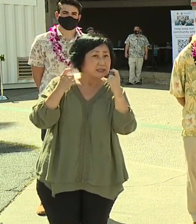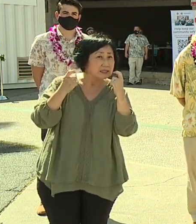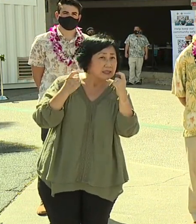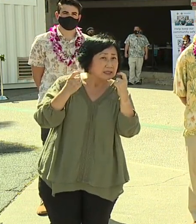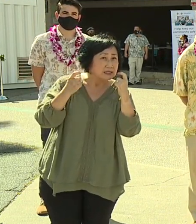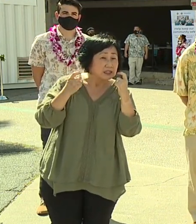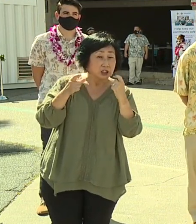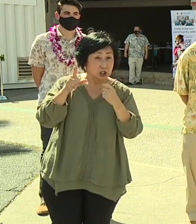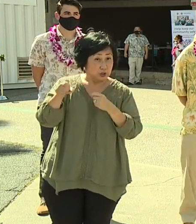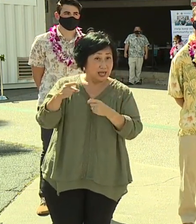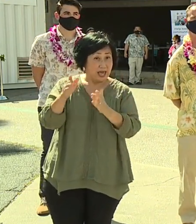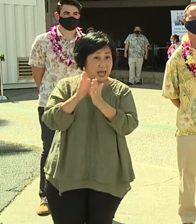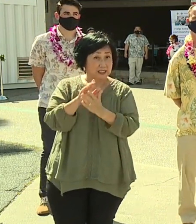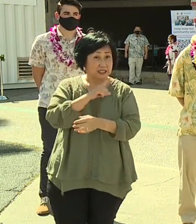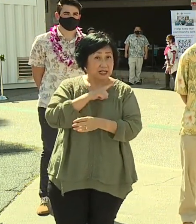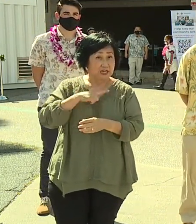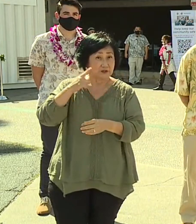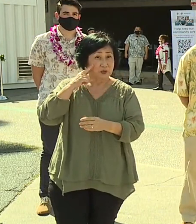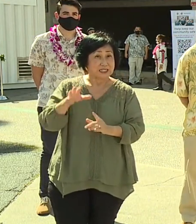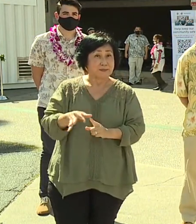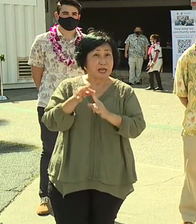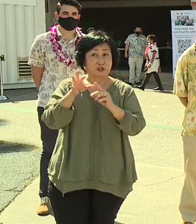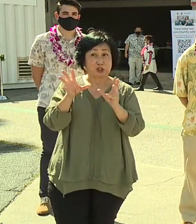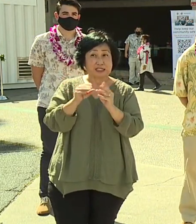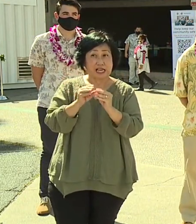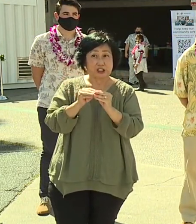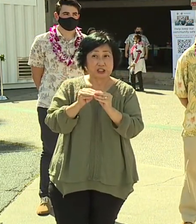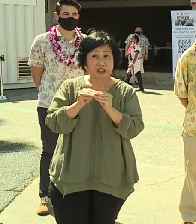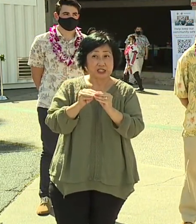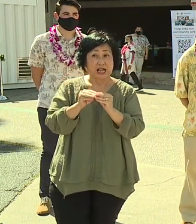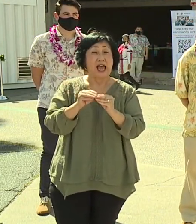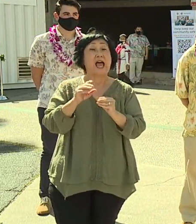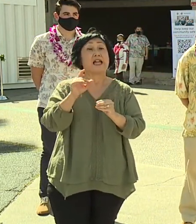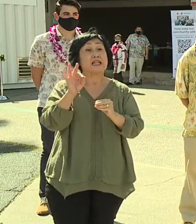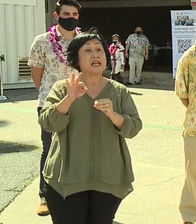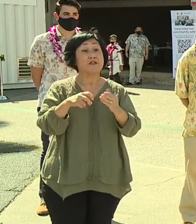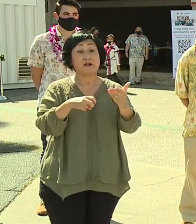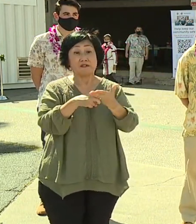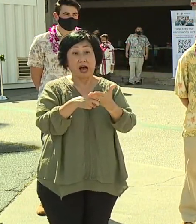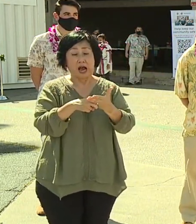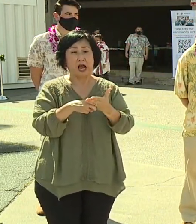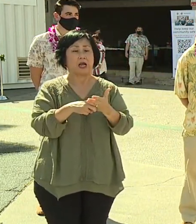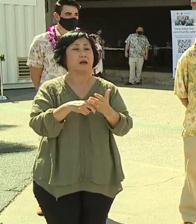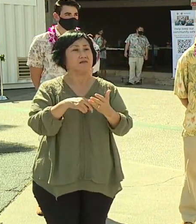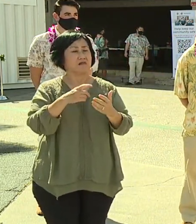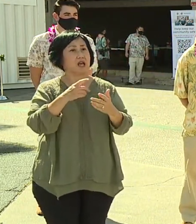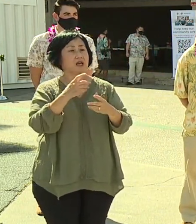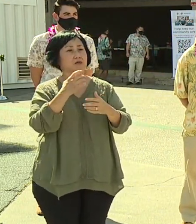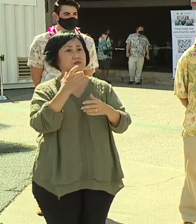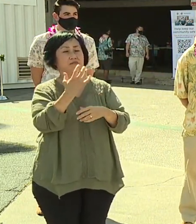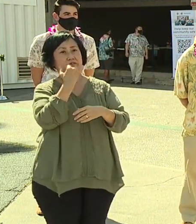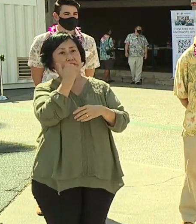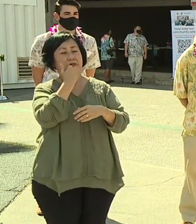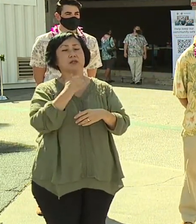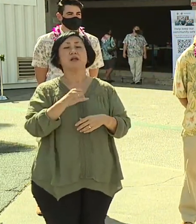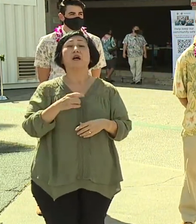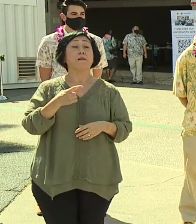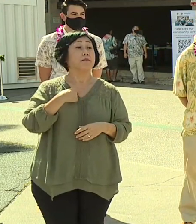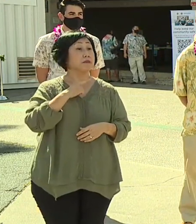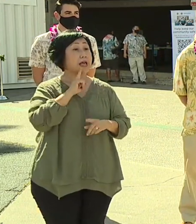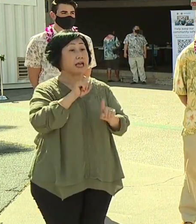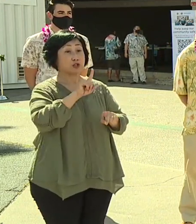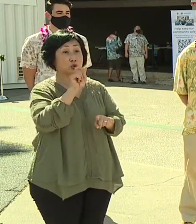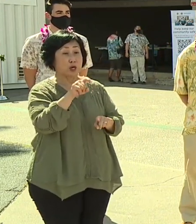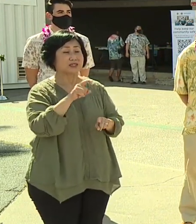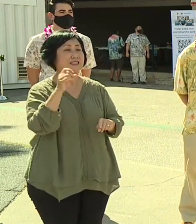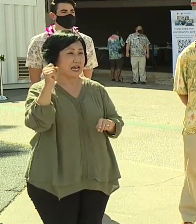ask the legislature going into special session for this? The short answer is yes, I would. You know, the Senate is